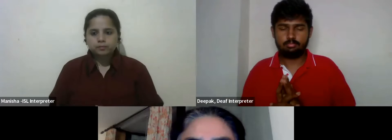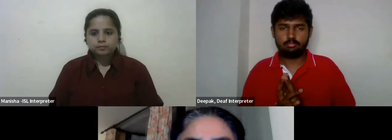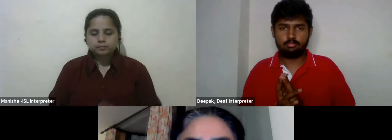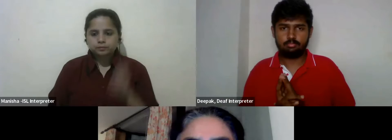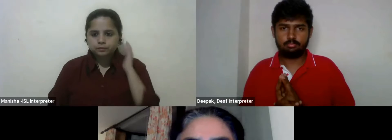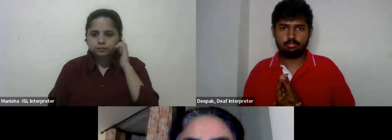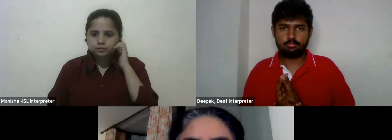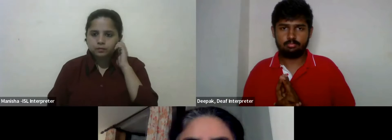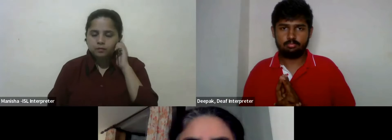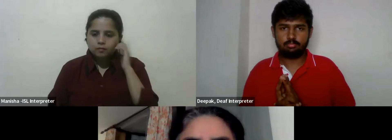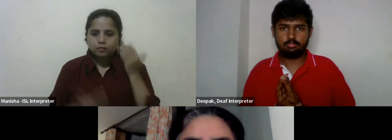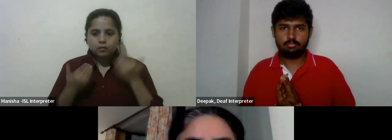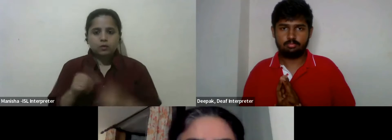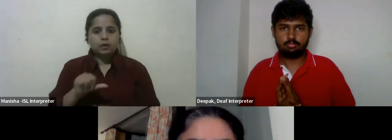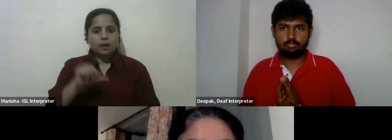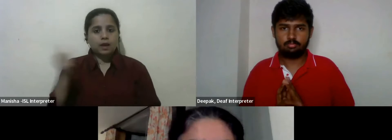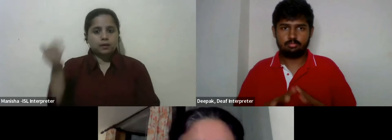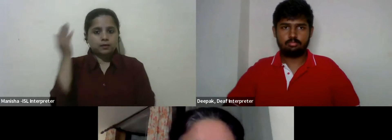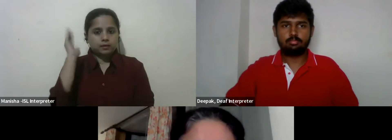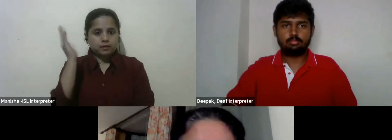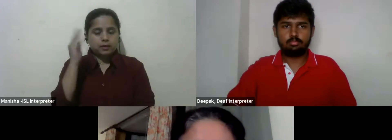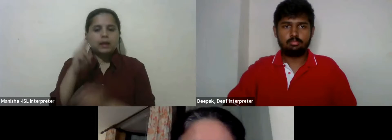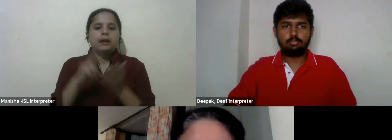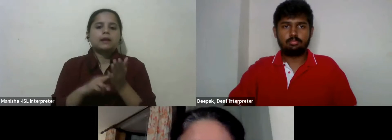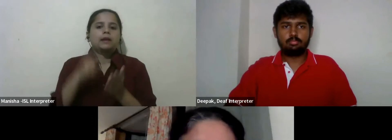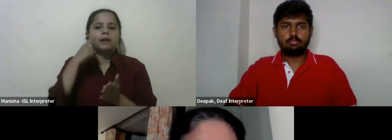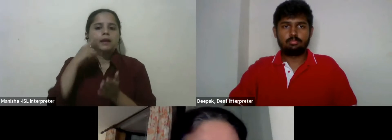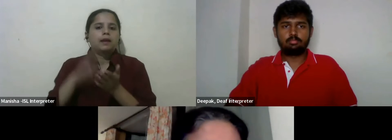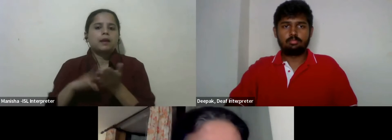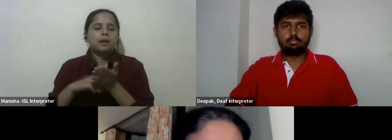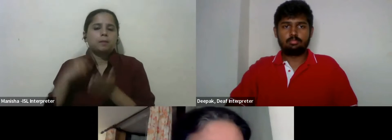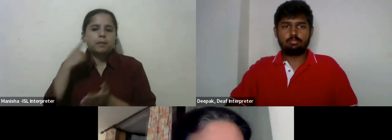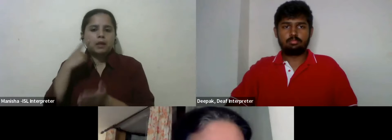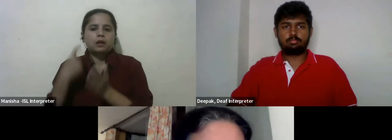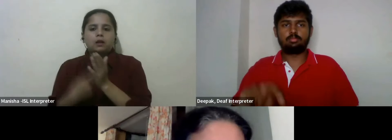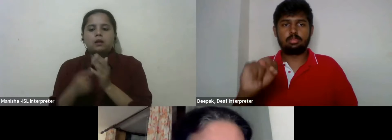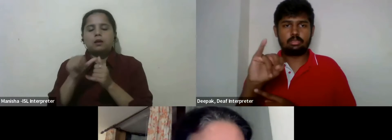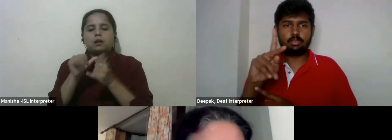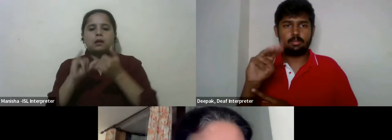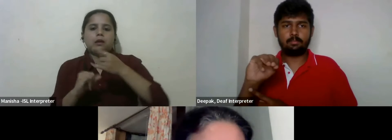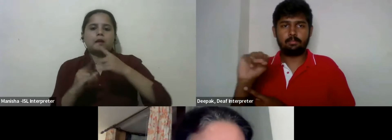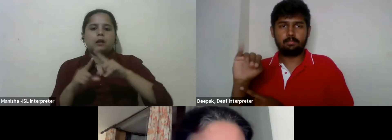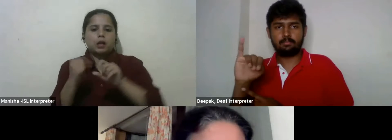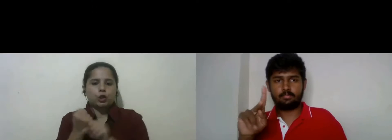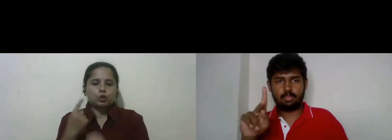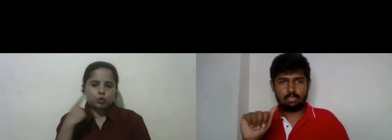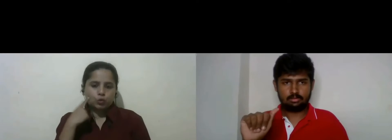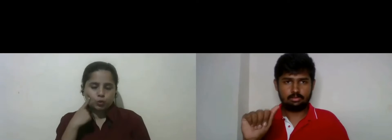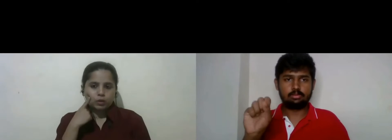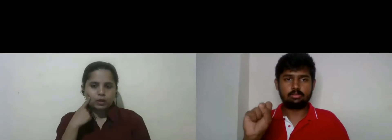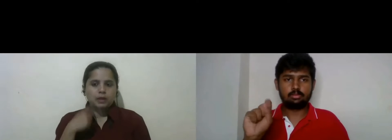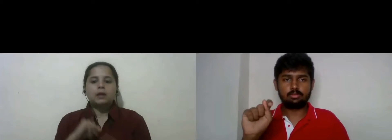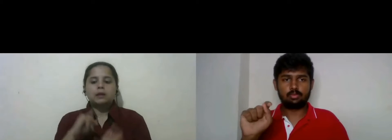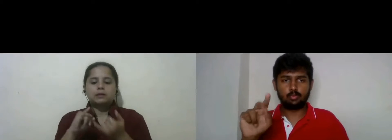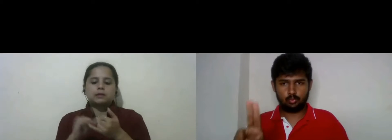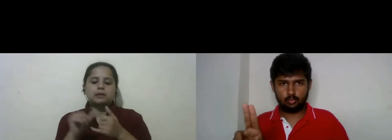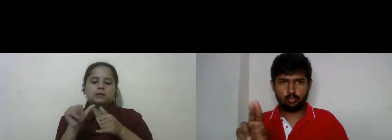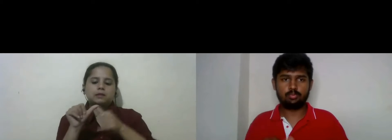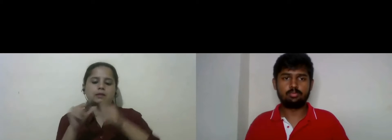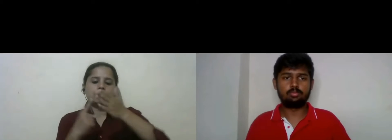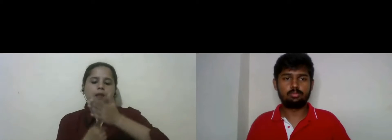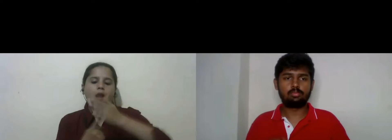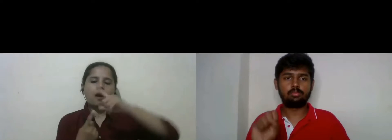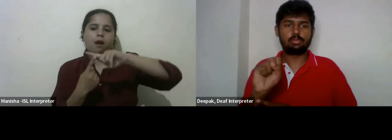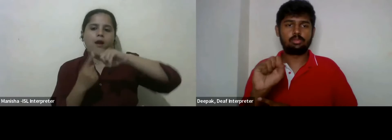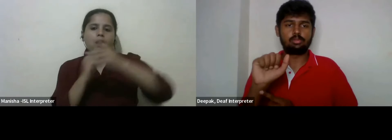I request our next presenter, Dr. Nimmi Rastogi, CEO of Sarthak Medical Care